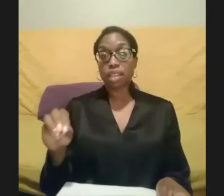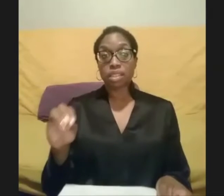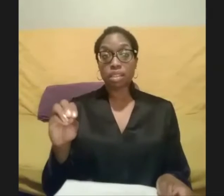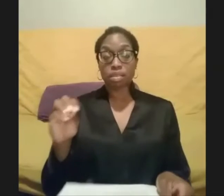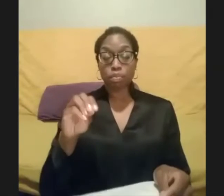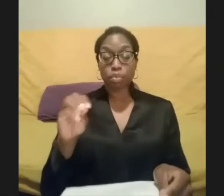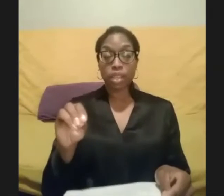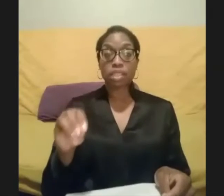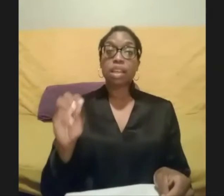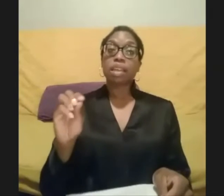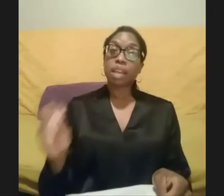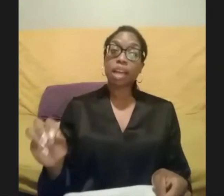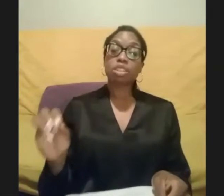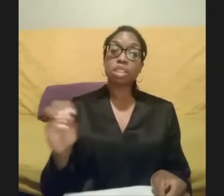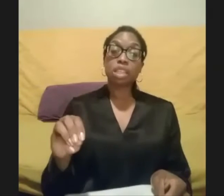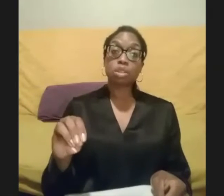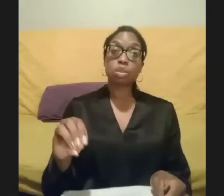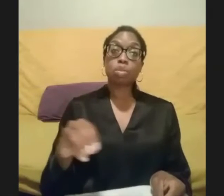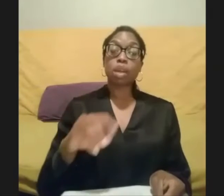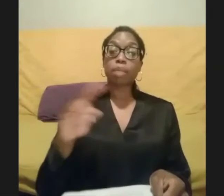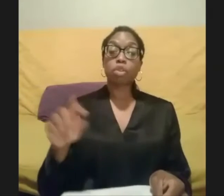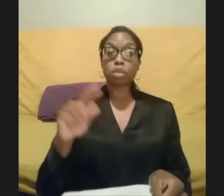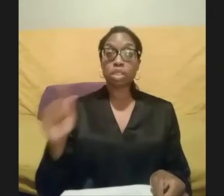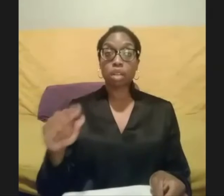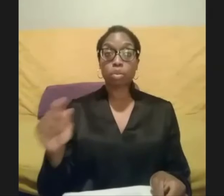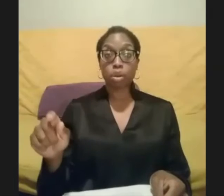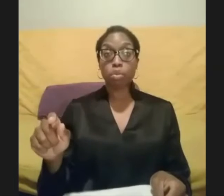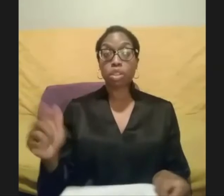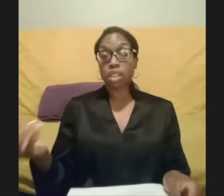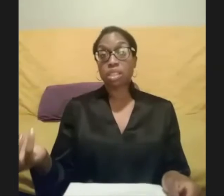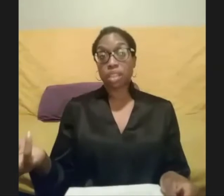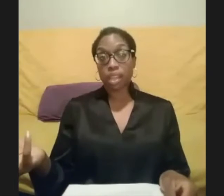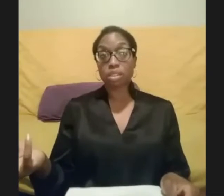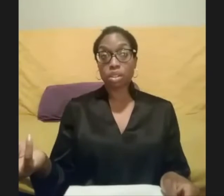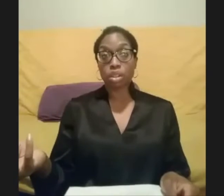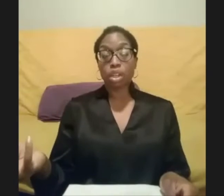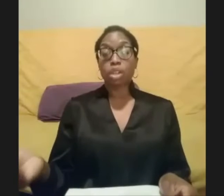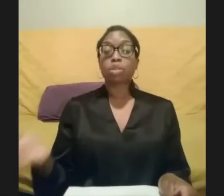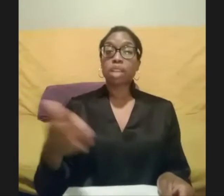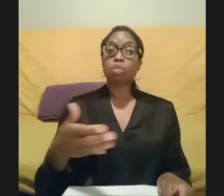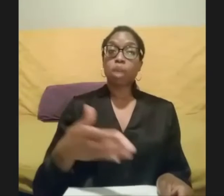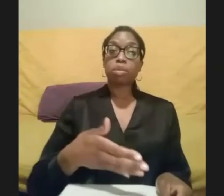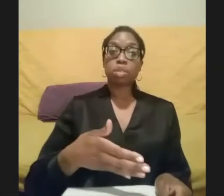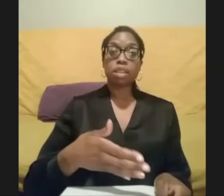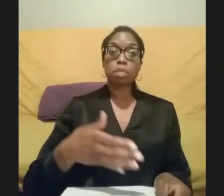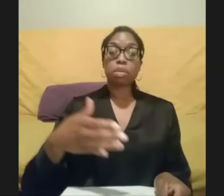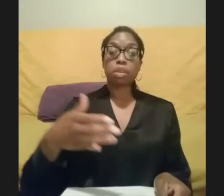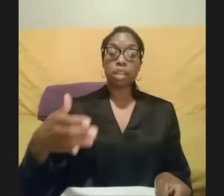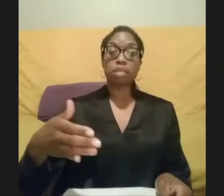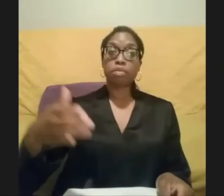and breaks can actually lead to abnormal cell growth, which leads to cancer. So that's why you see, as people hit 50